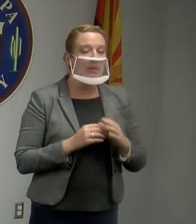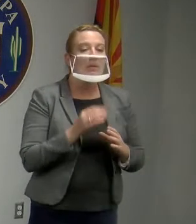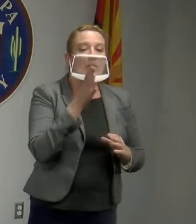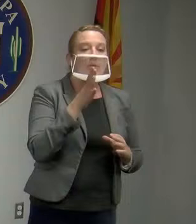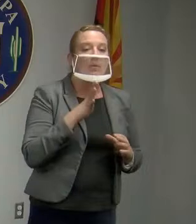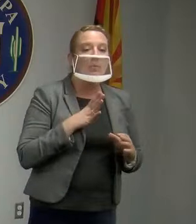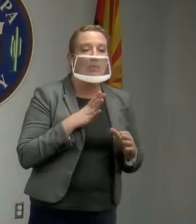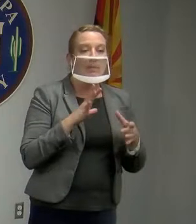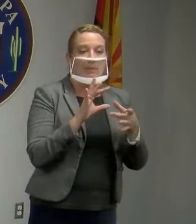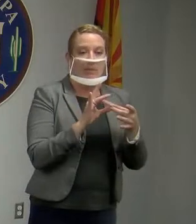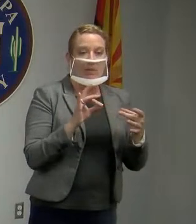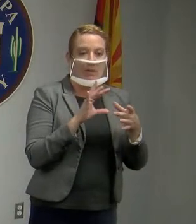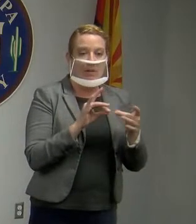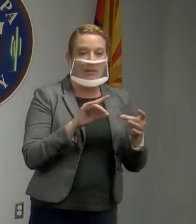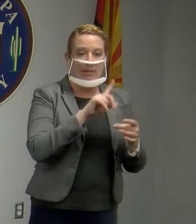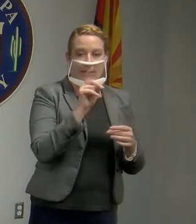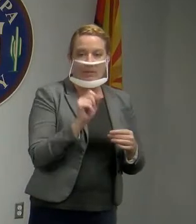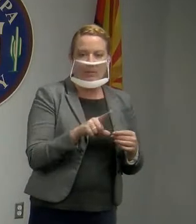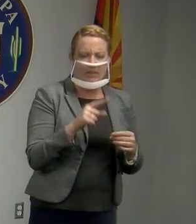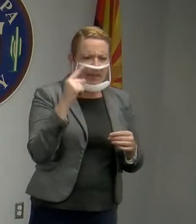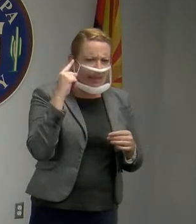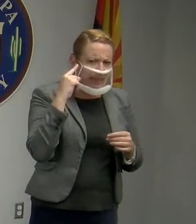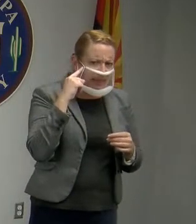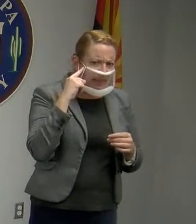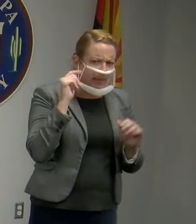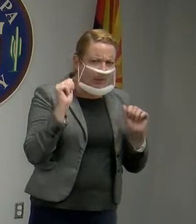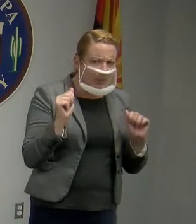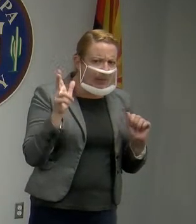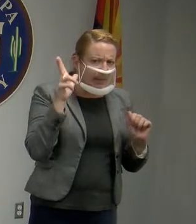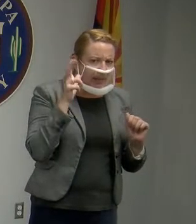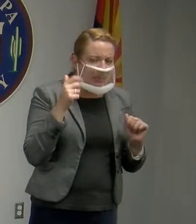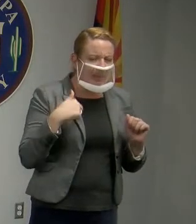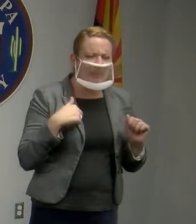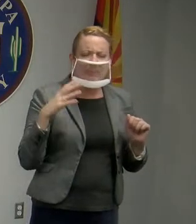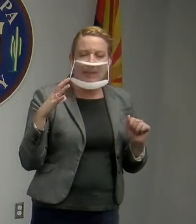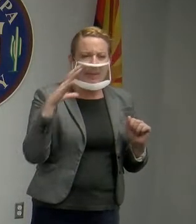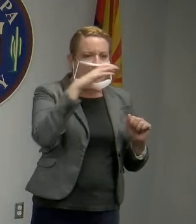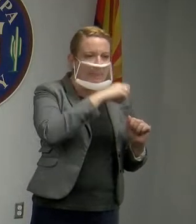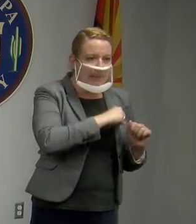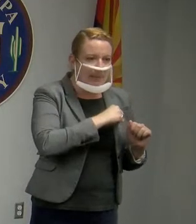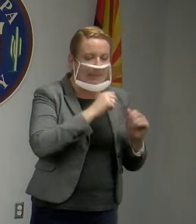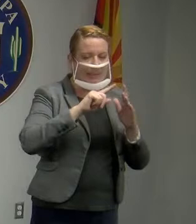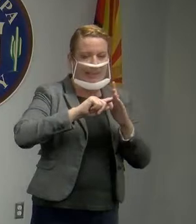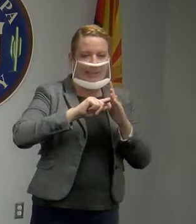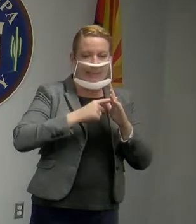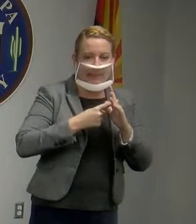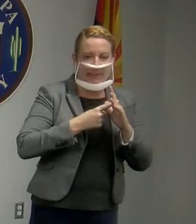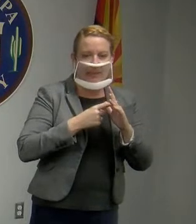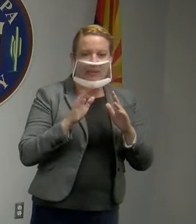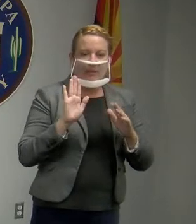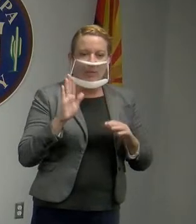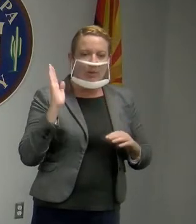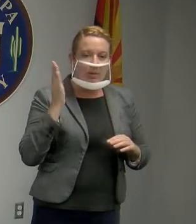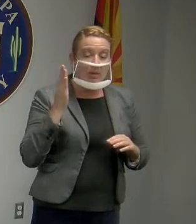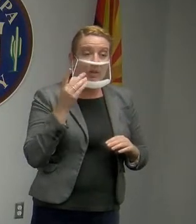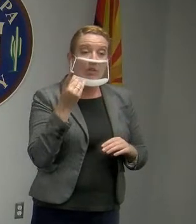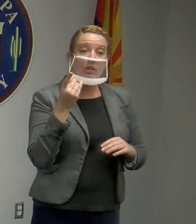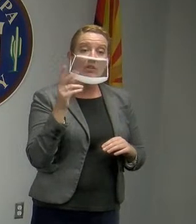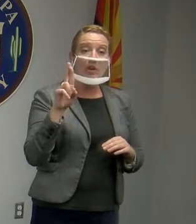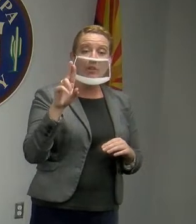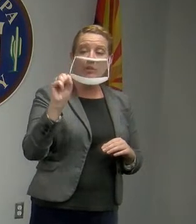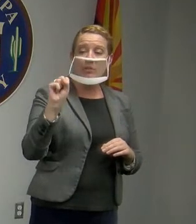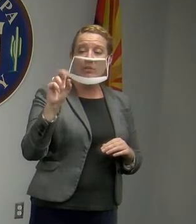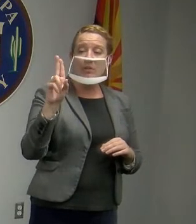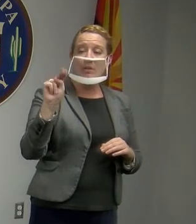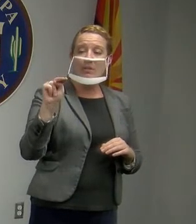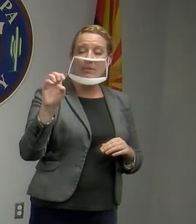Okay, I think I got it open. Yeah. Sorry, I missed the very beginning because I had troubles logging on. Is Dr. Sonnenschein